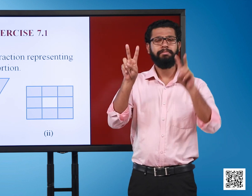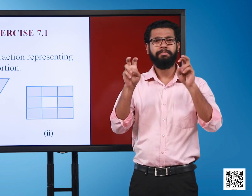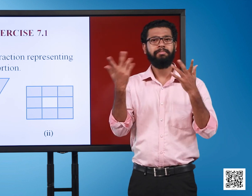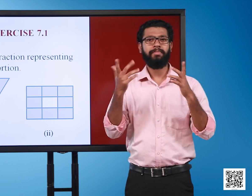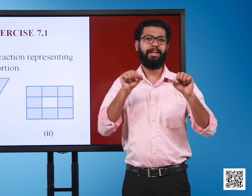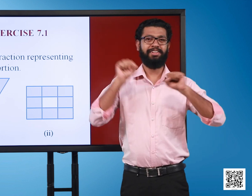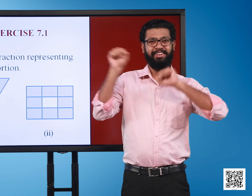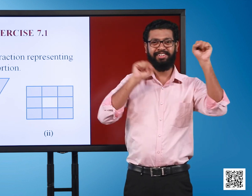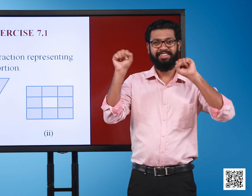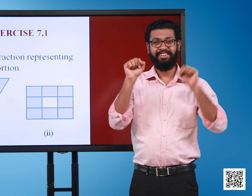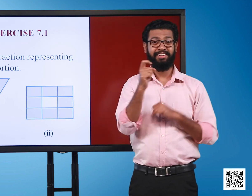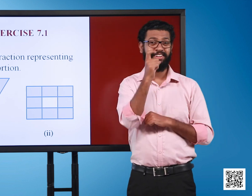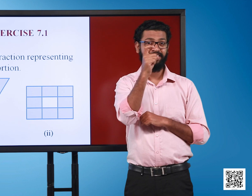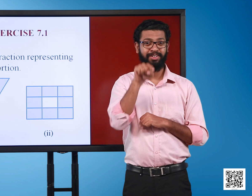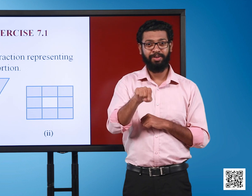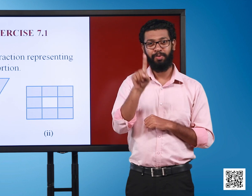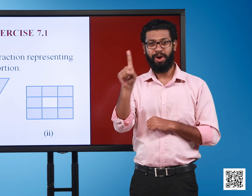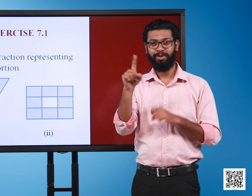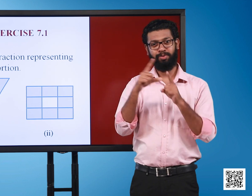Exercise 7.1.